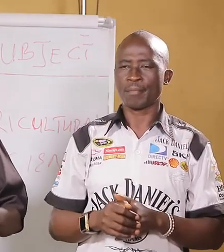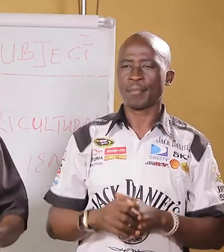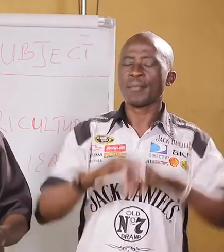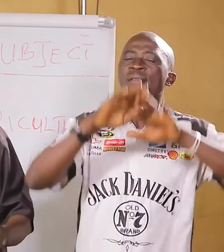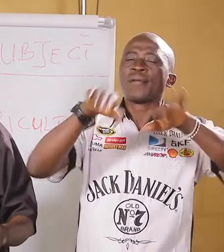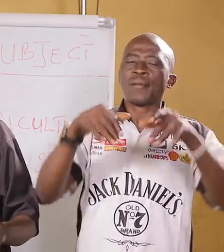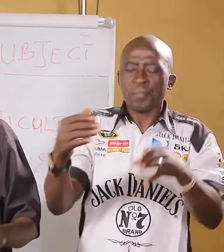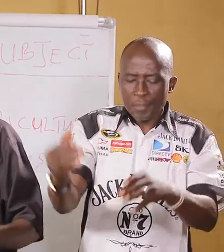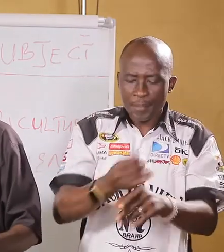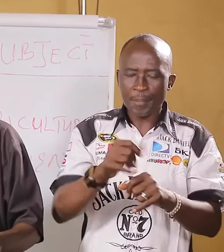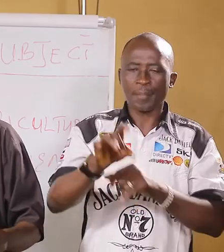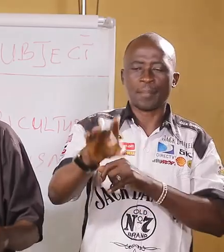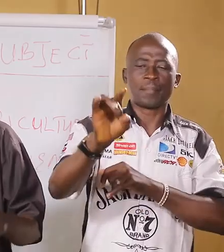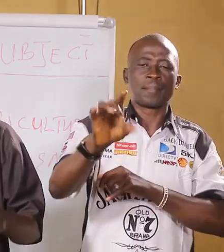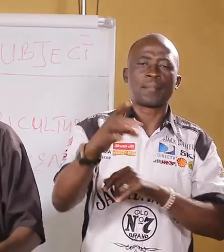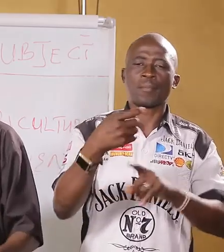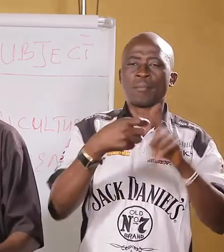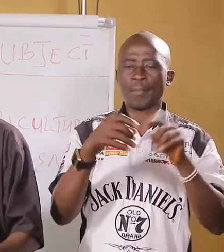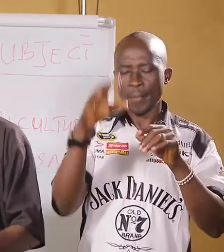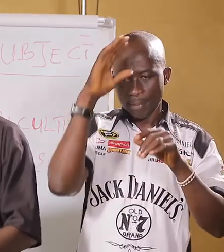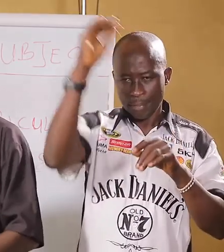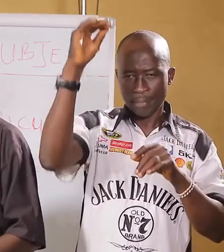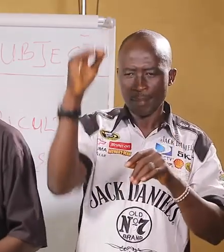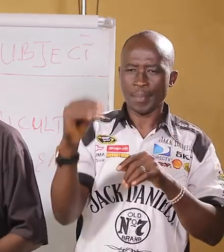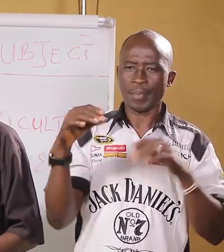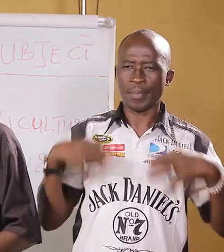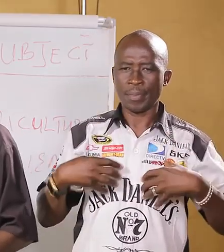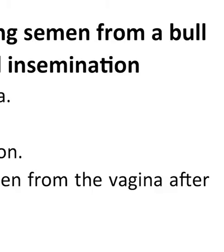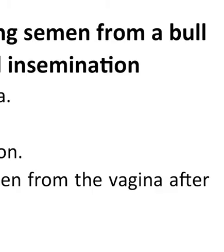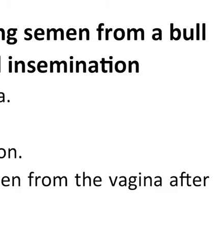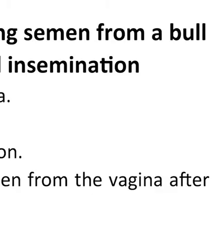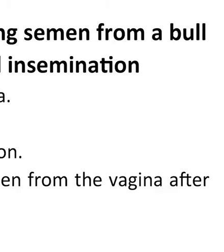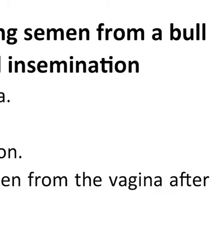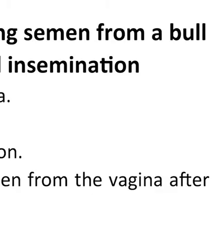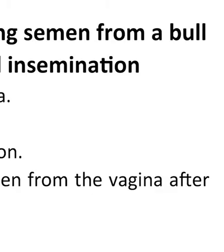you collect spermatozoa from a male animal for artificial insemination?